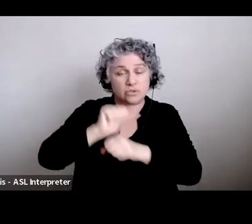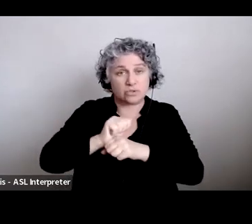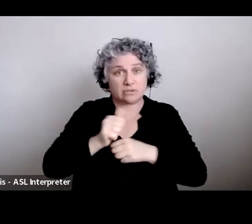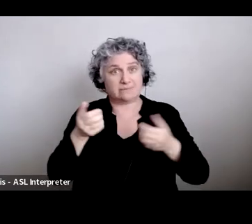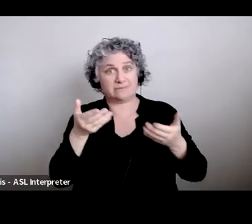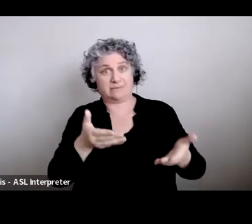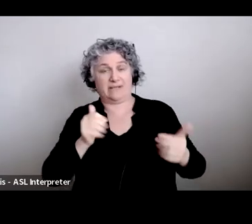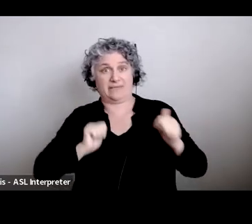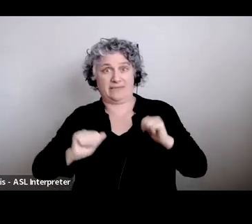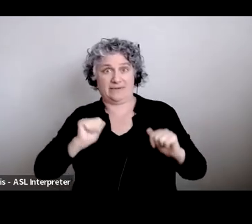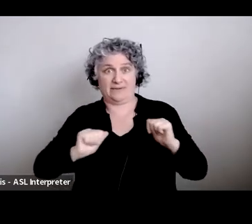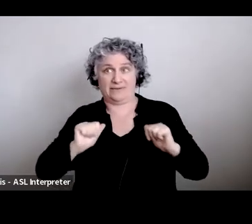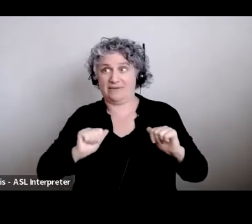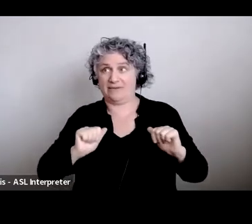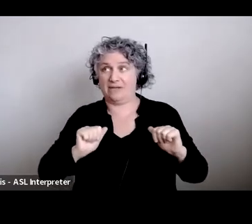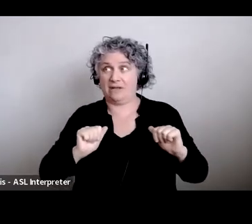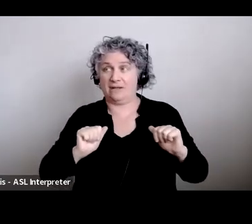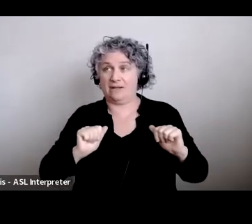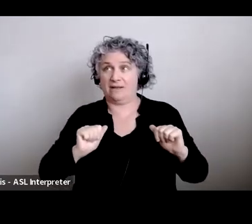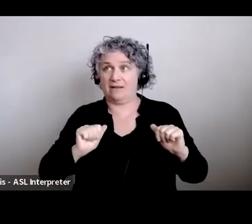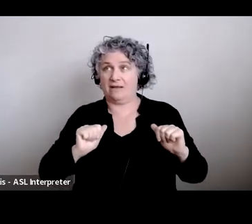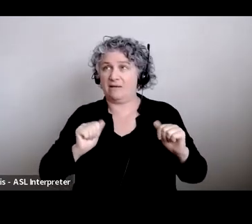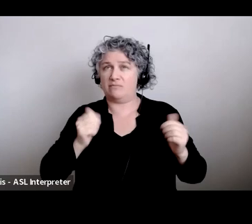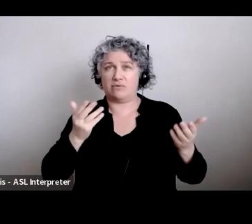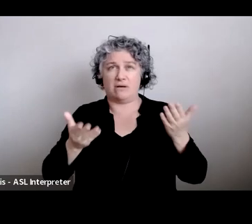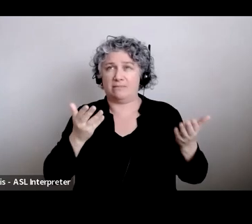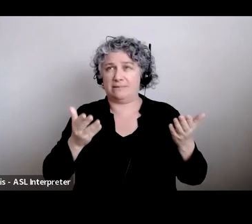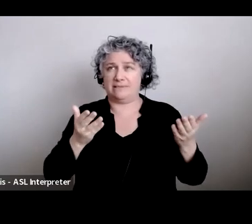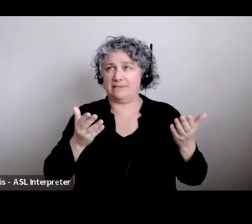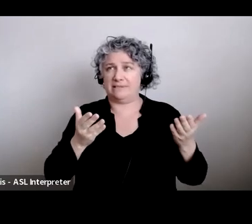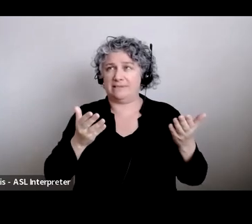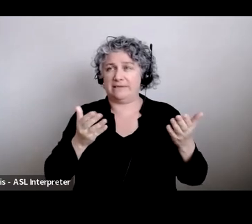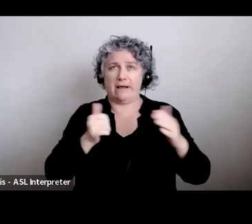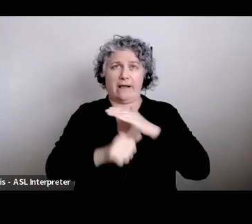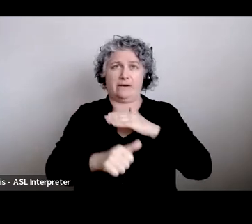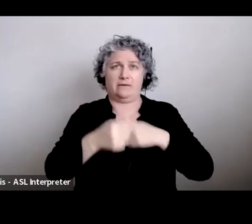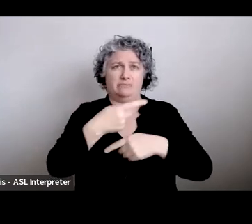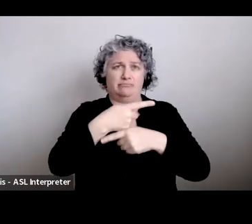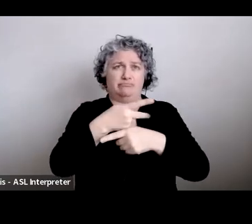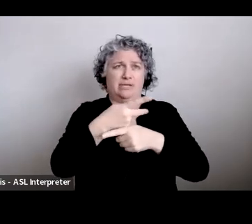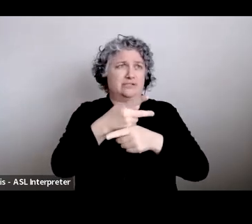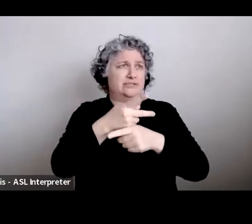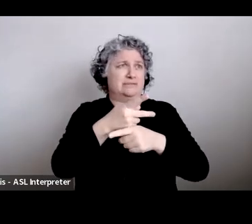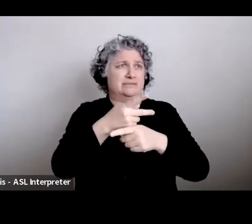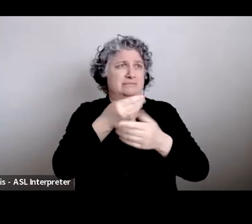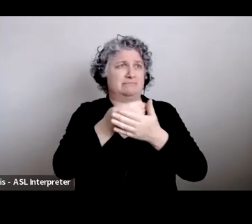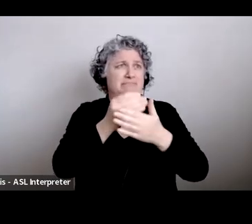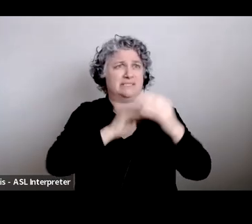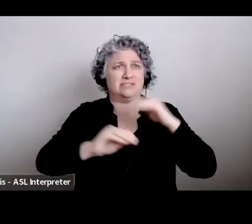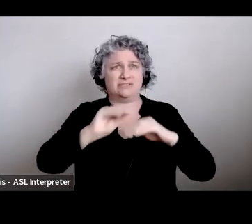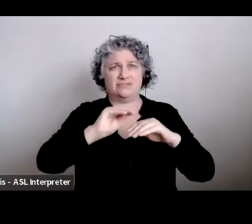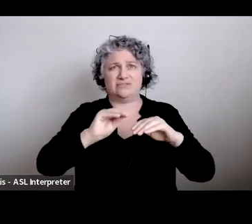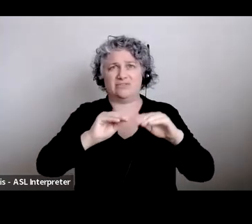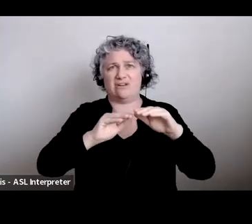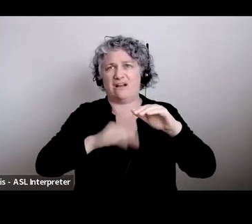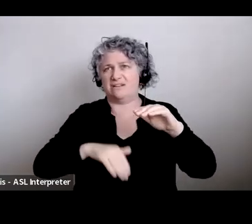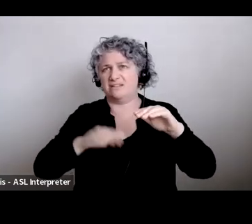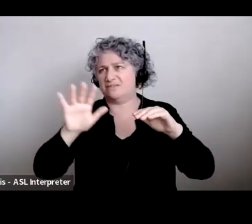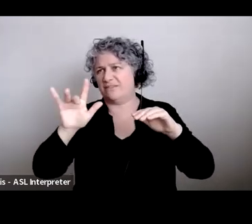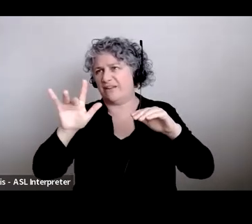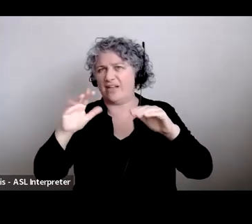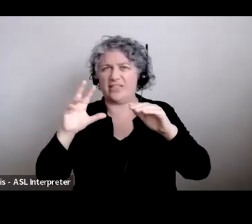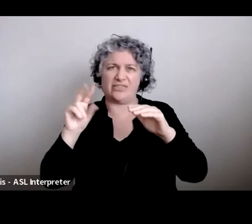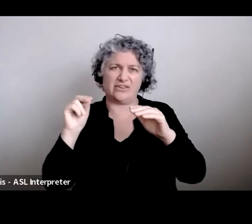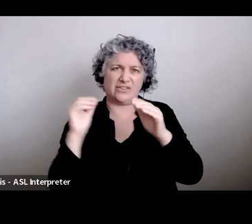theater is probably like under the production budgets are under $25,000, $30,000,